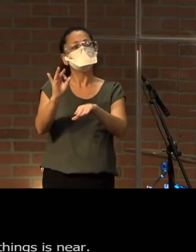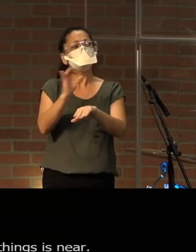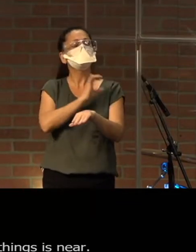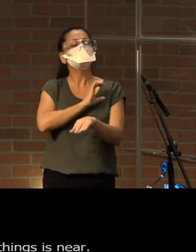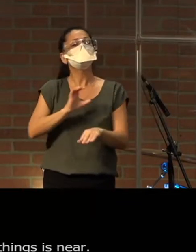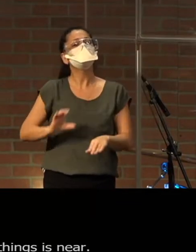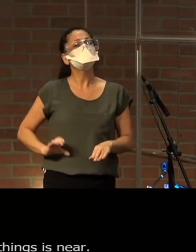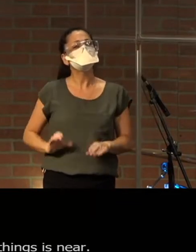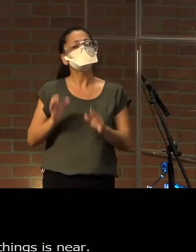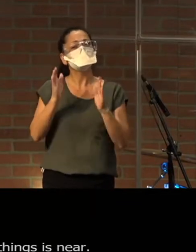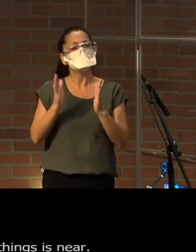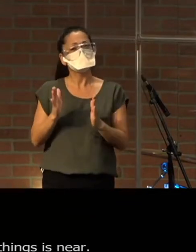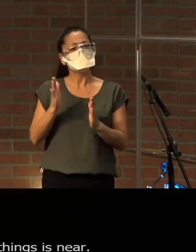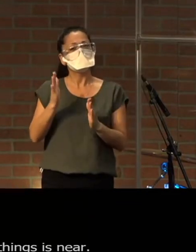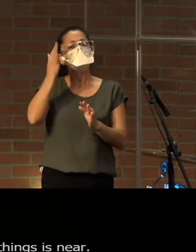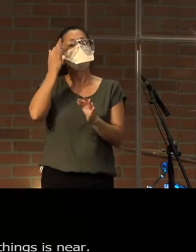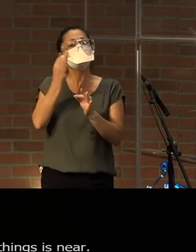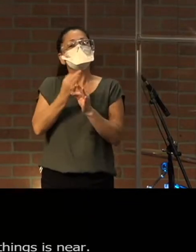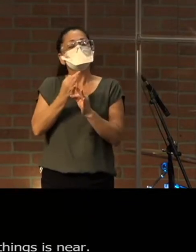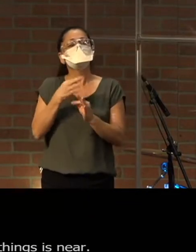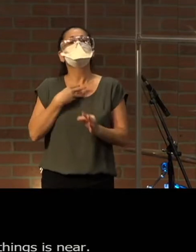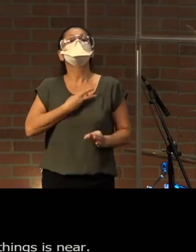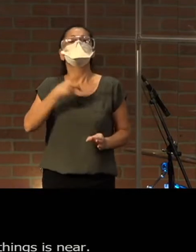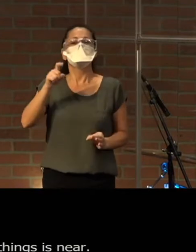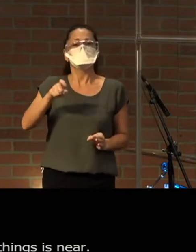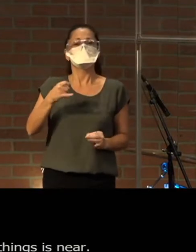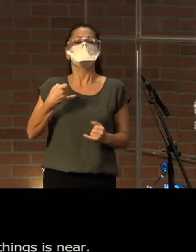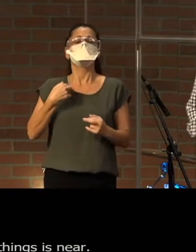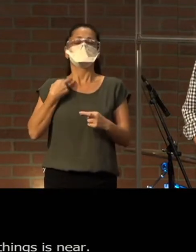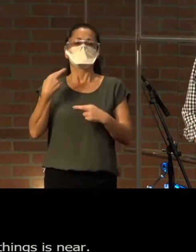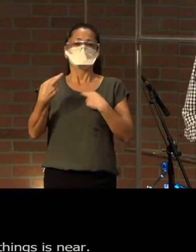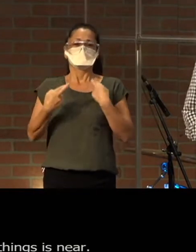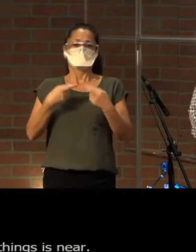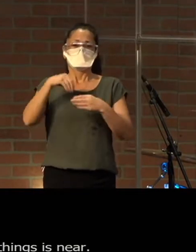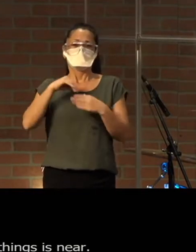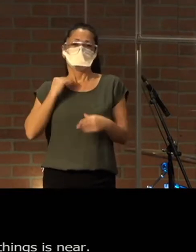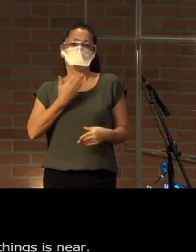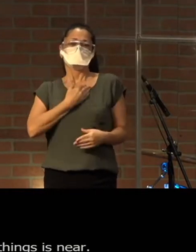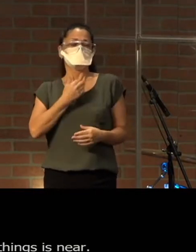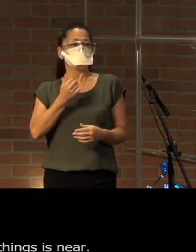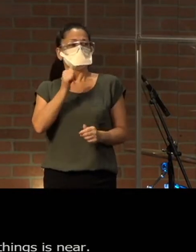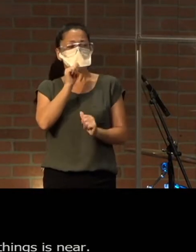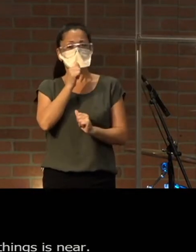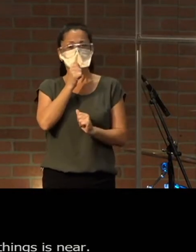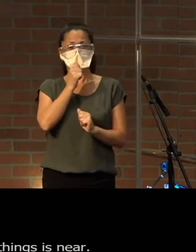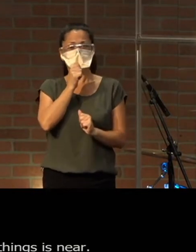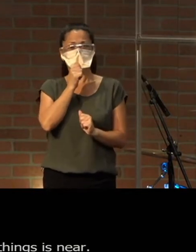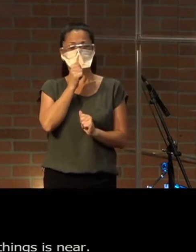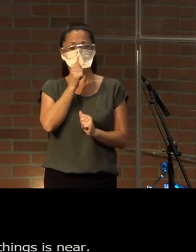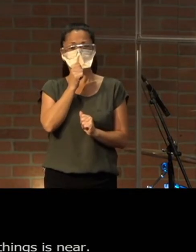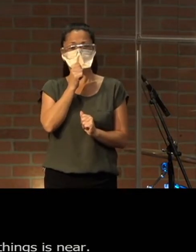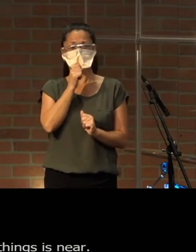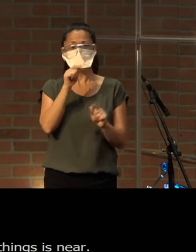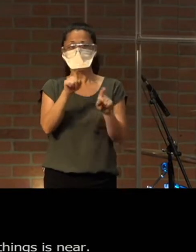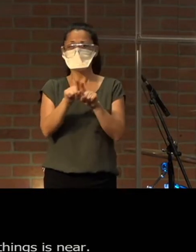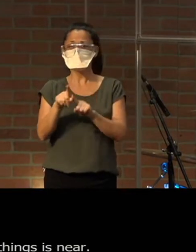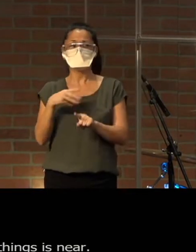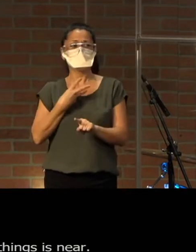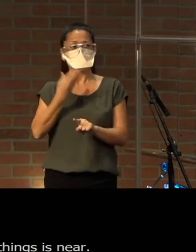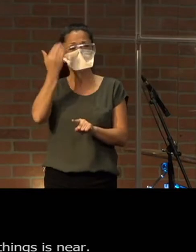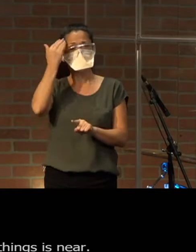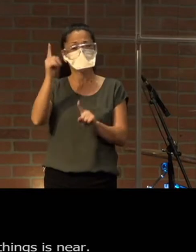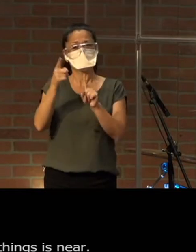to rejoice in our sufferings. As we've already noted, suffering is the key theme in 1 Peter, and in fact, the